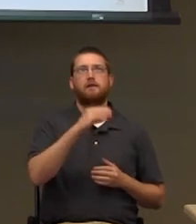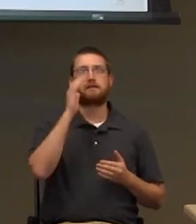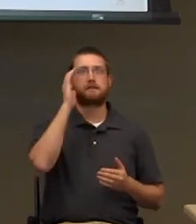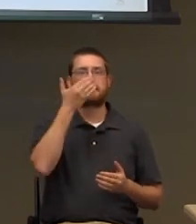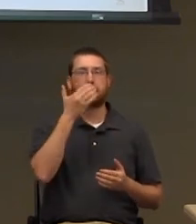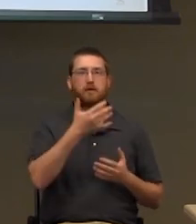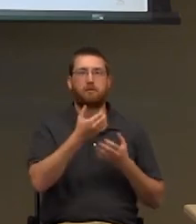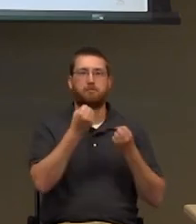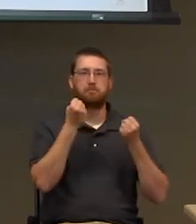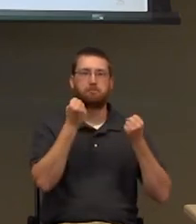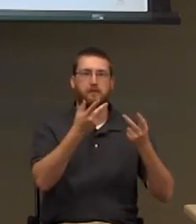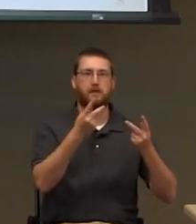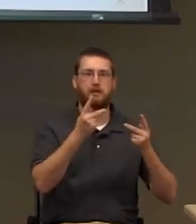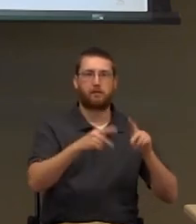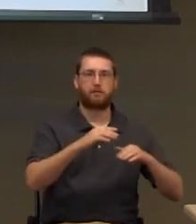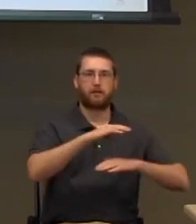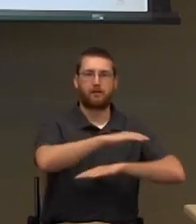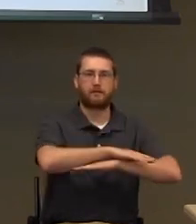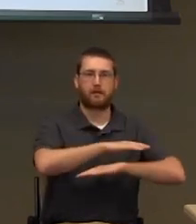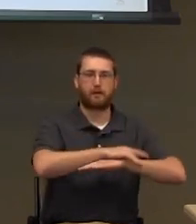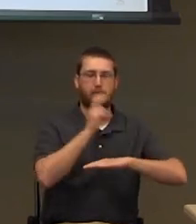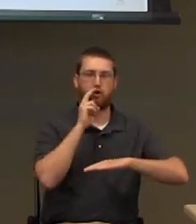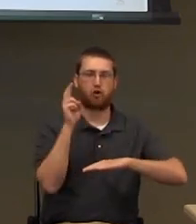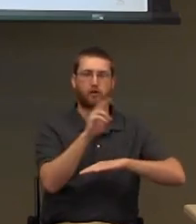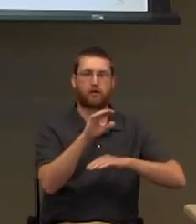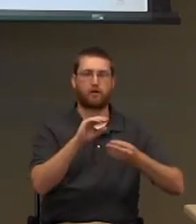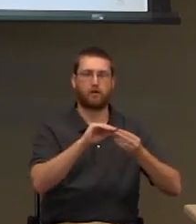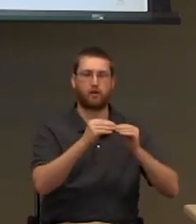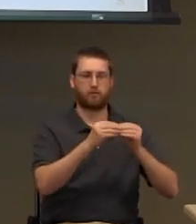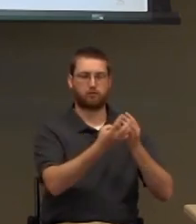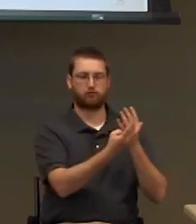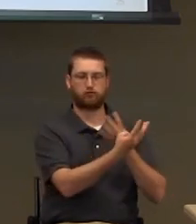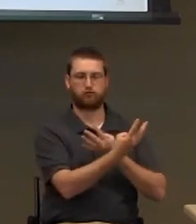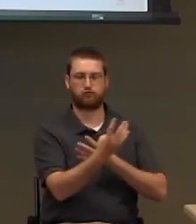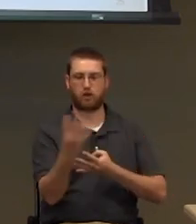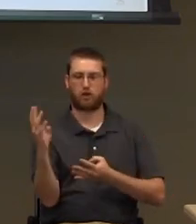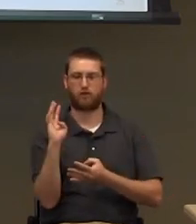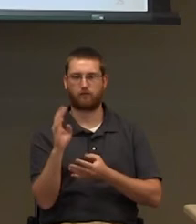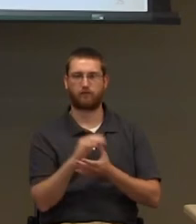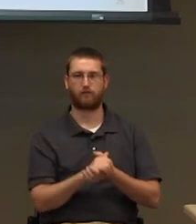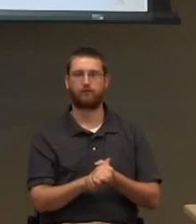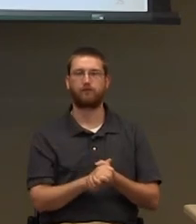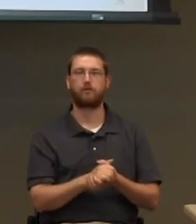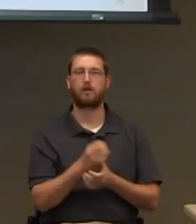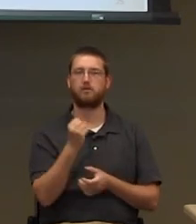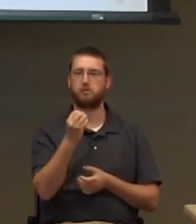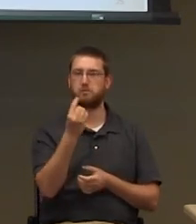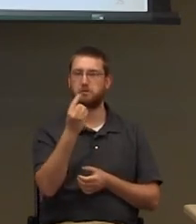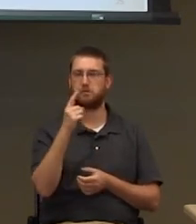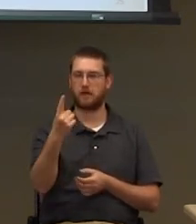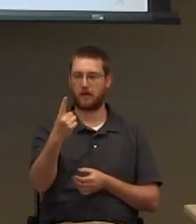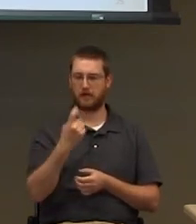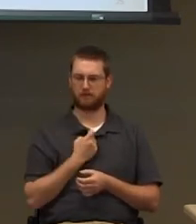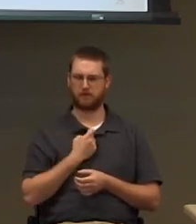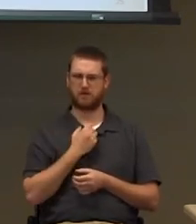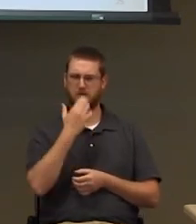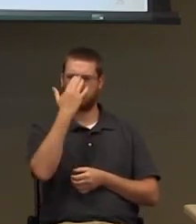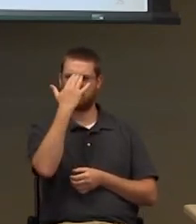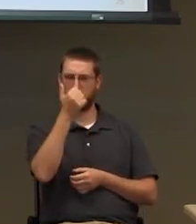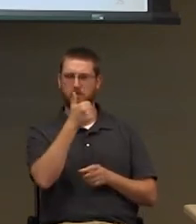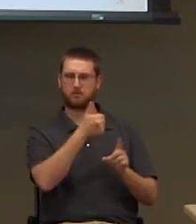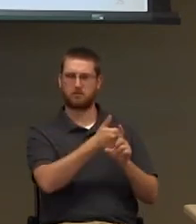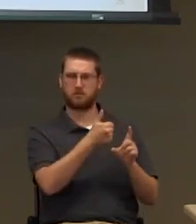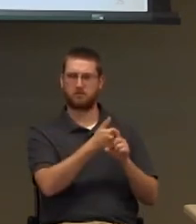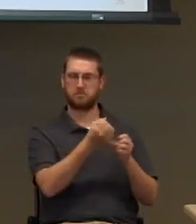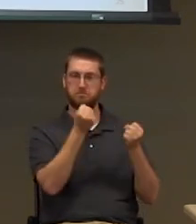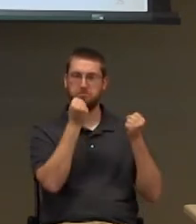table when I look at the numbers, the way you broke them out. And I guess So somebody's gonna ask me, why do they get the